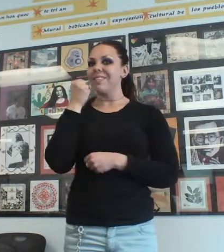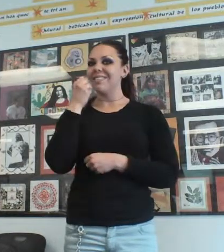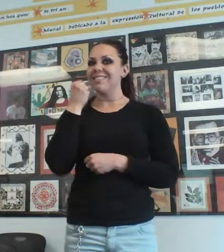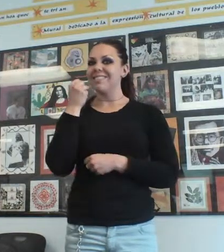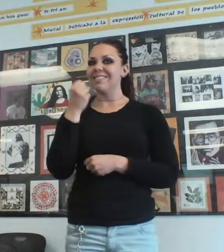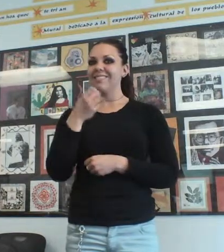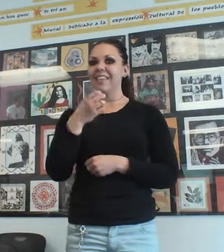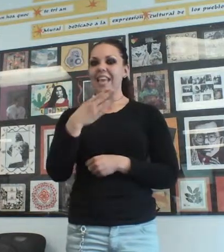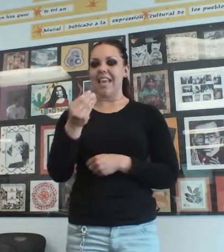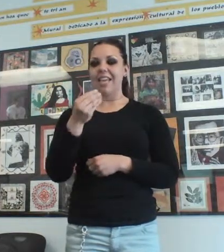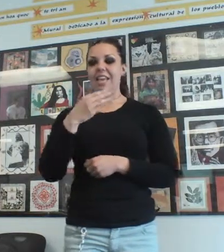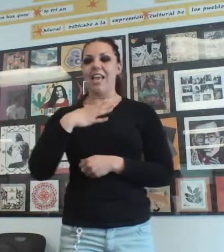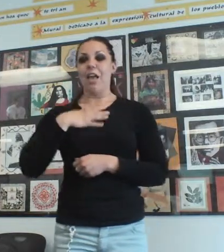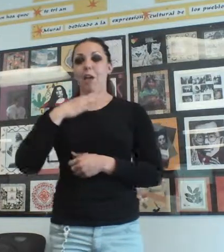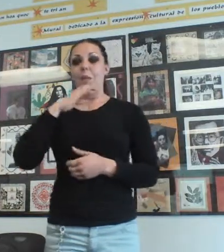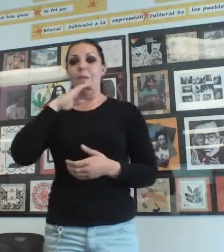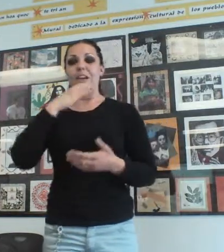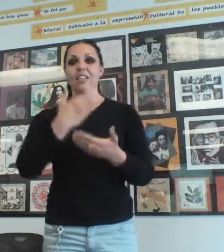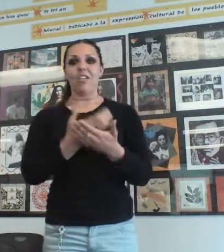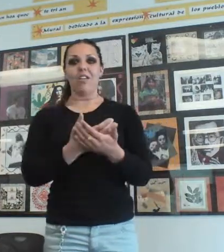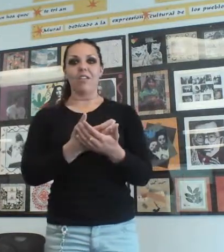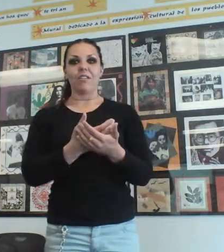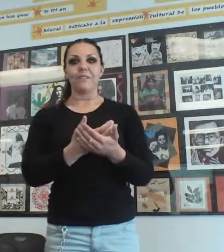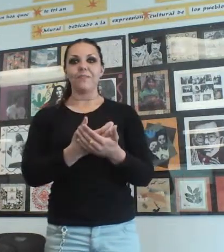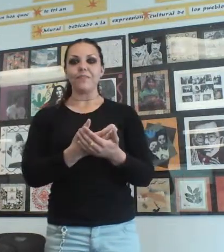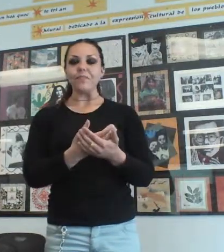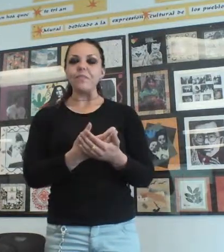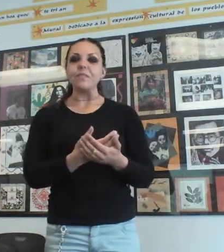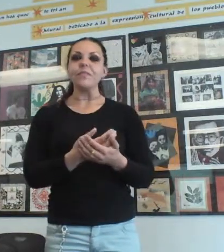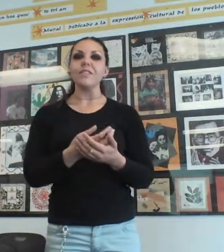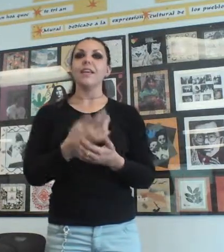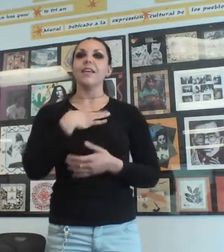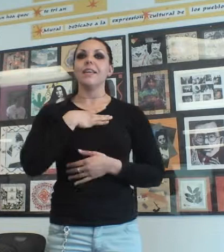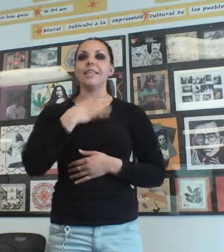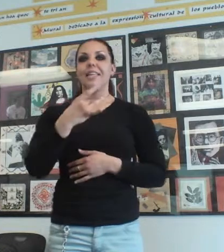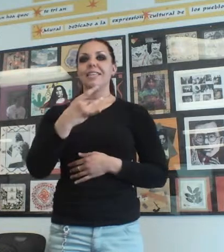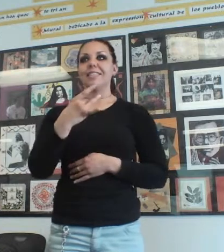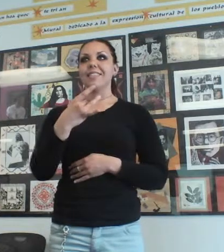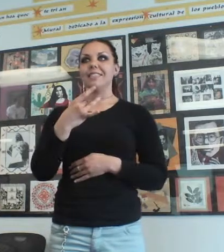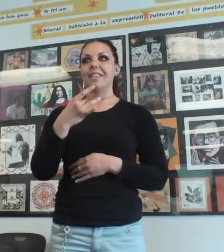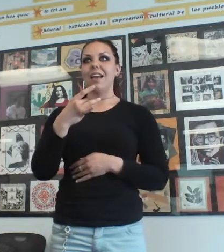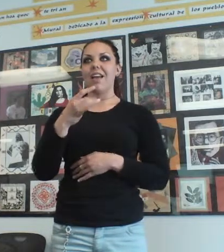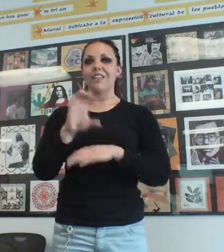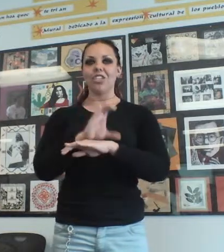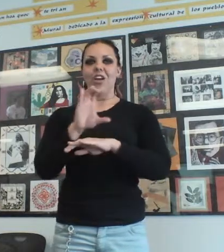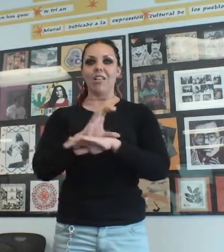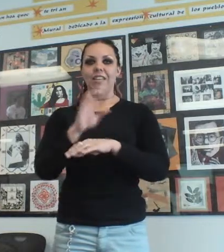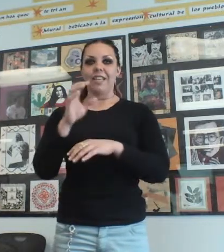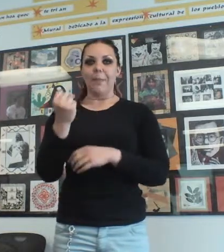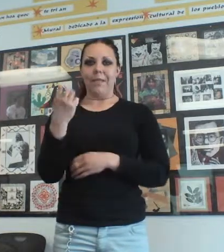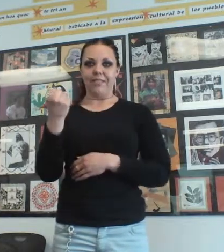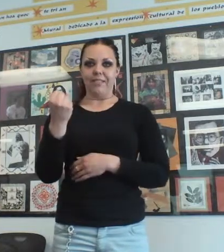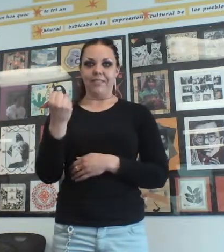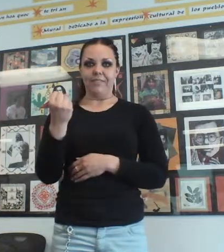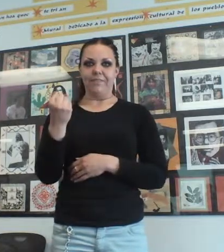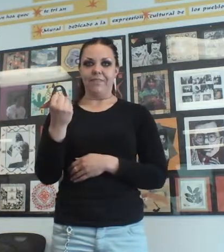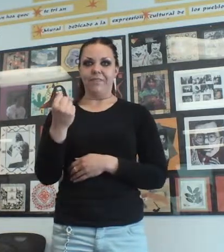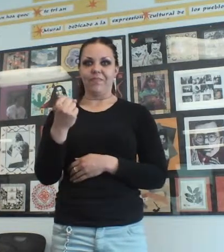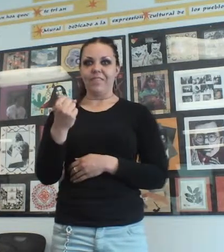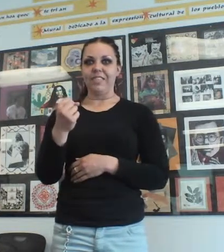milk. I plan on making chicken cacciatore for dinner time, so I need some chicken breast. I like skinless, boneless because that's the best for